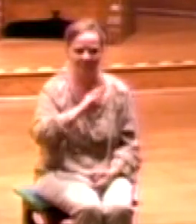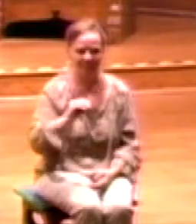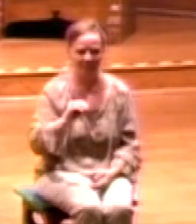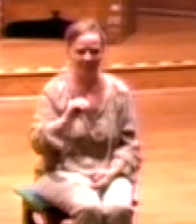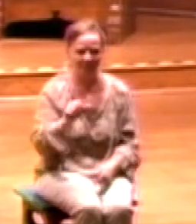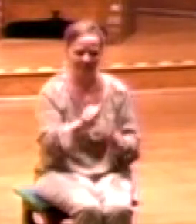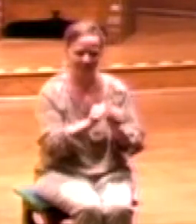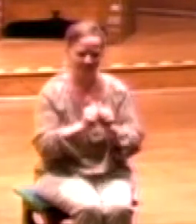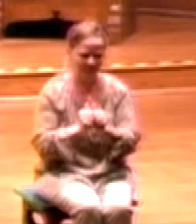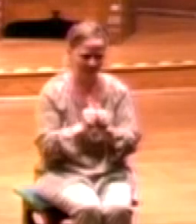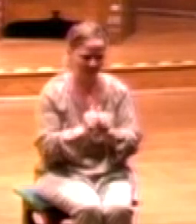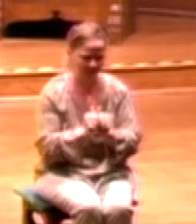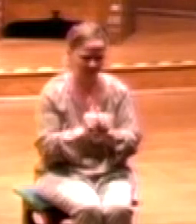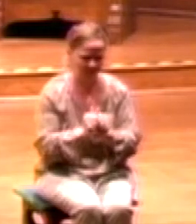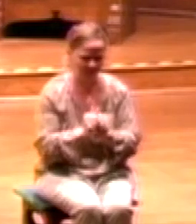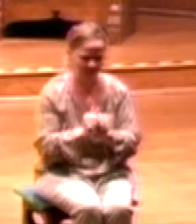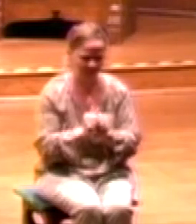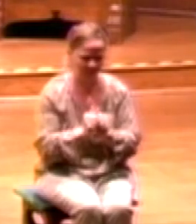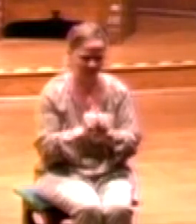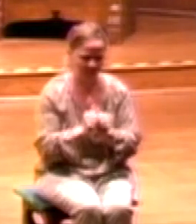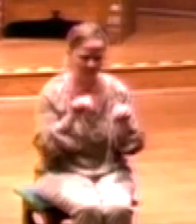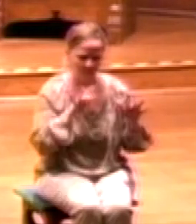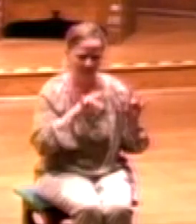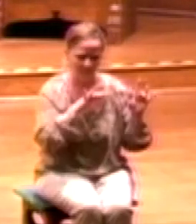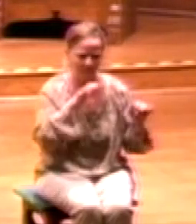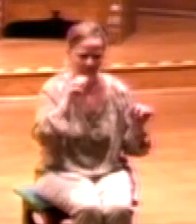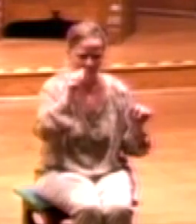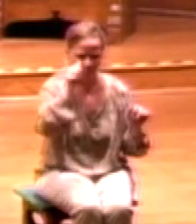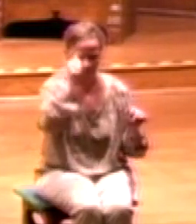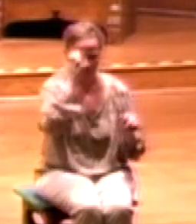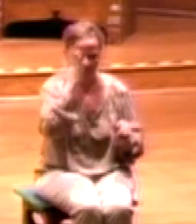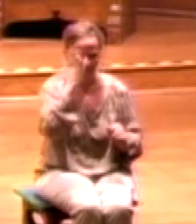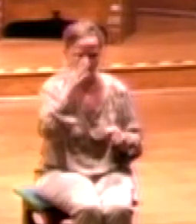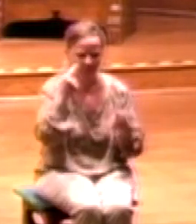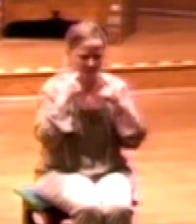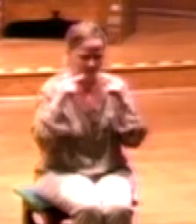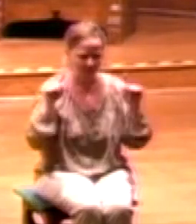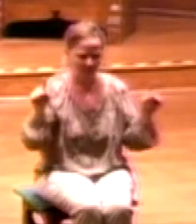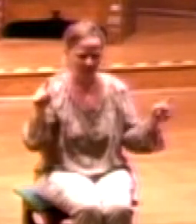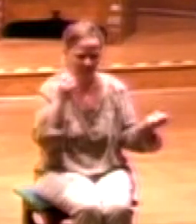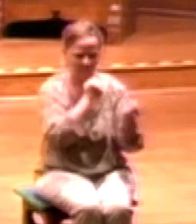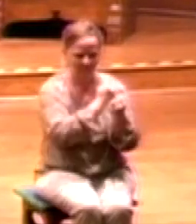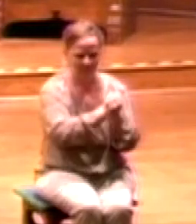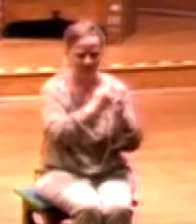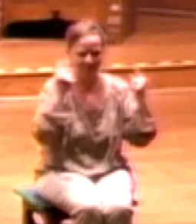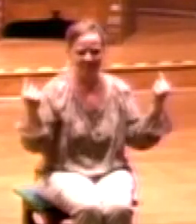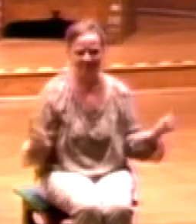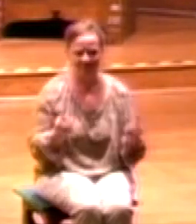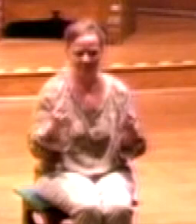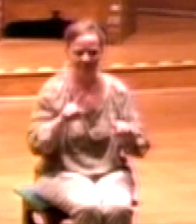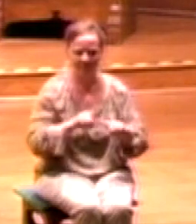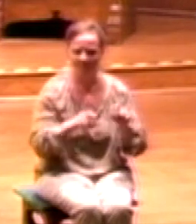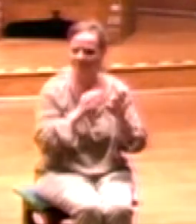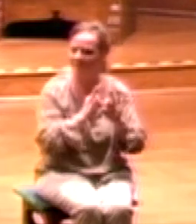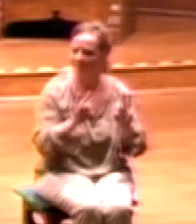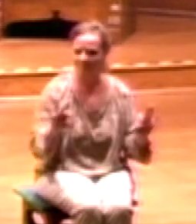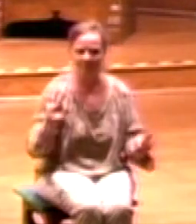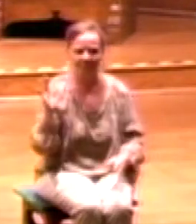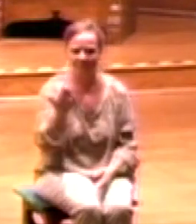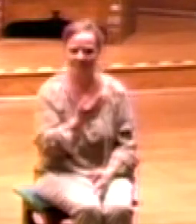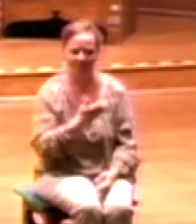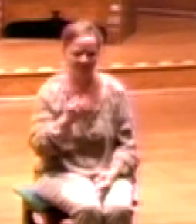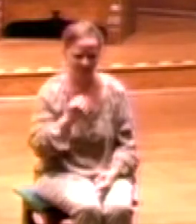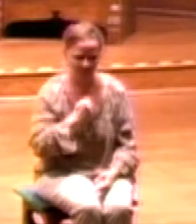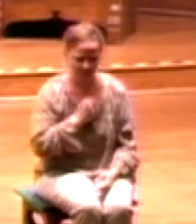another. Most merciful God, we confess that we are captives to sin and cannot free